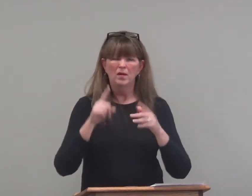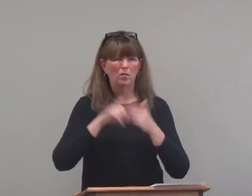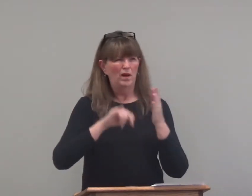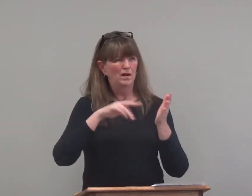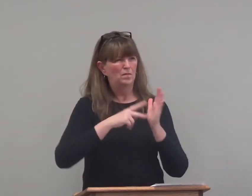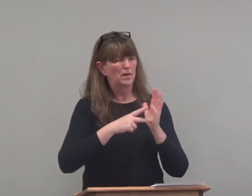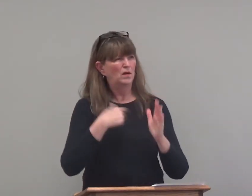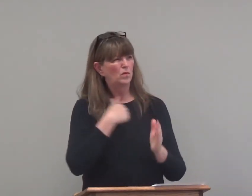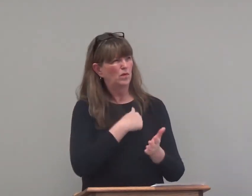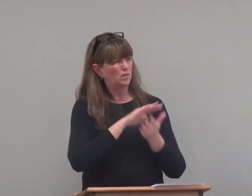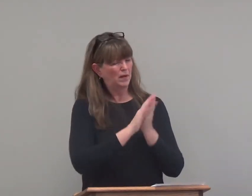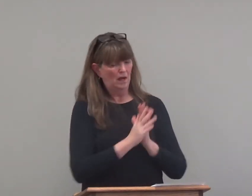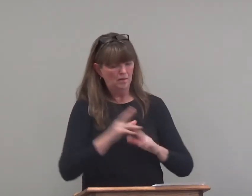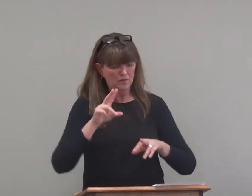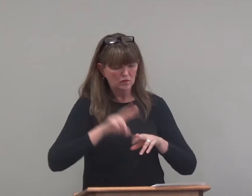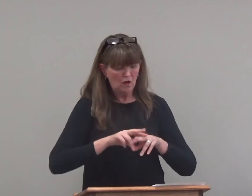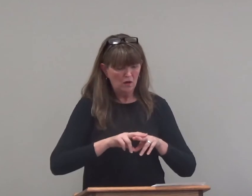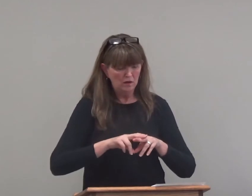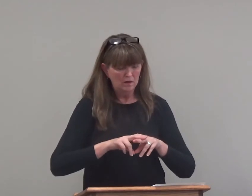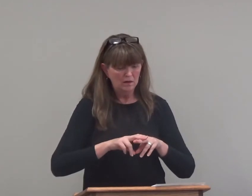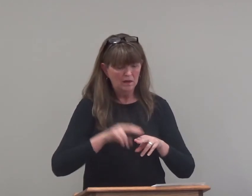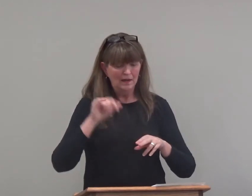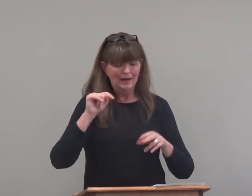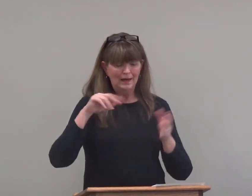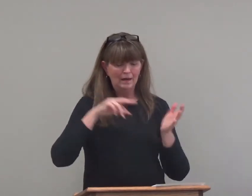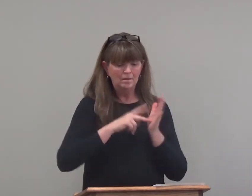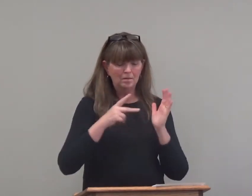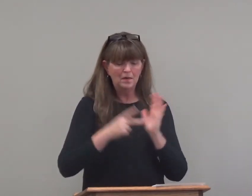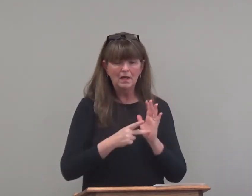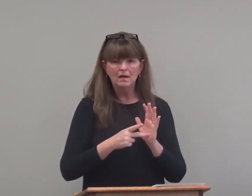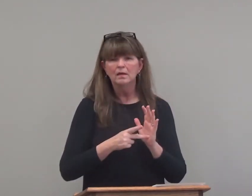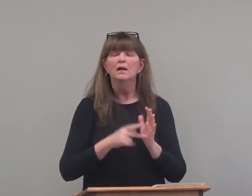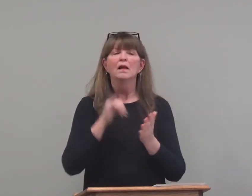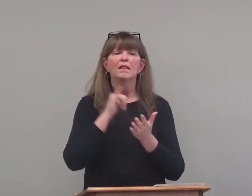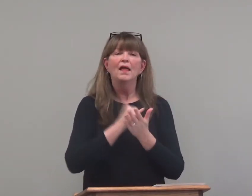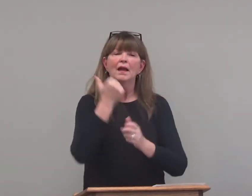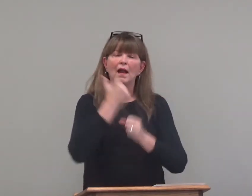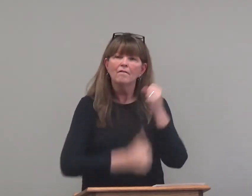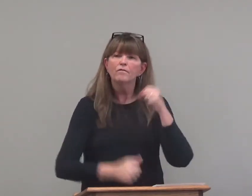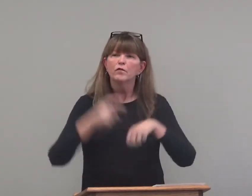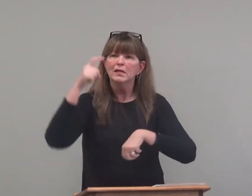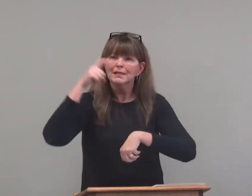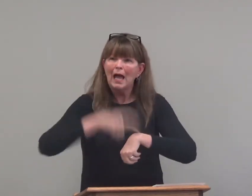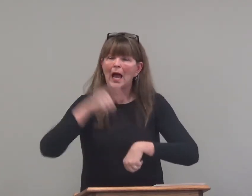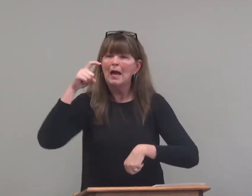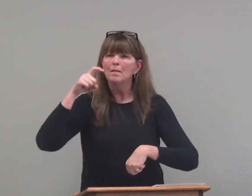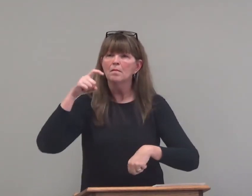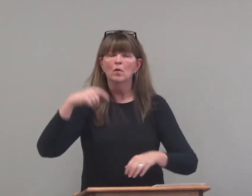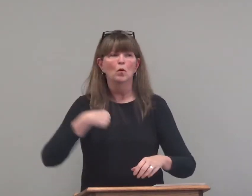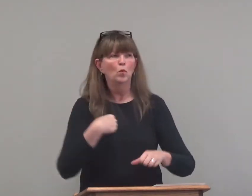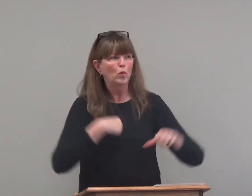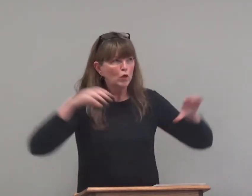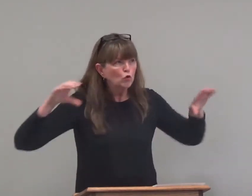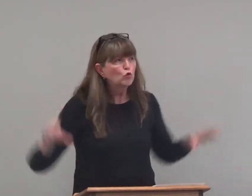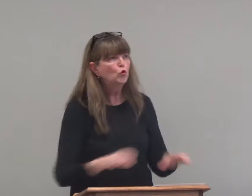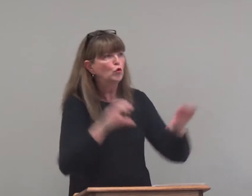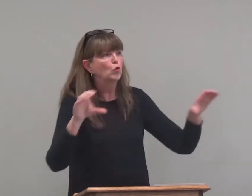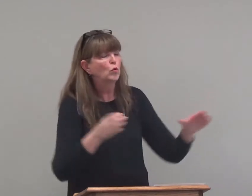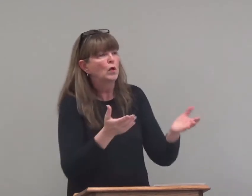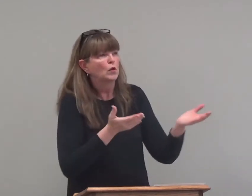incredibly important during those times. So what does it mean for us to become salty? That means every time